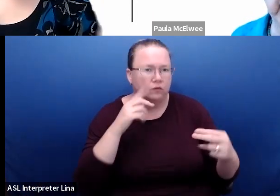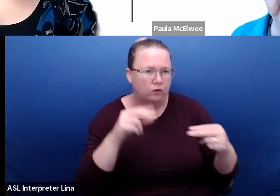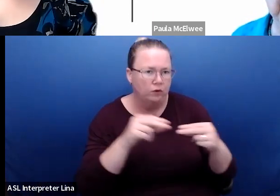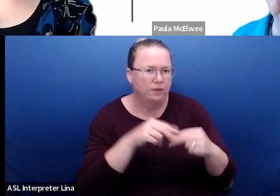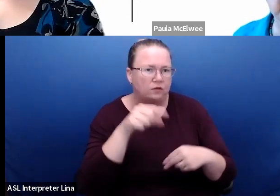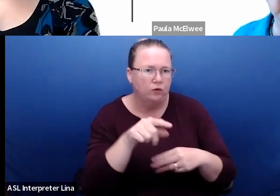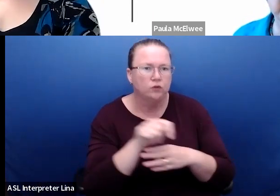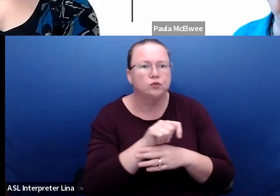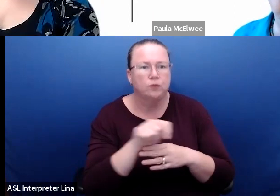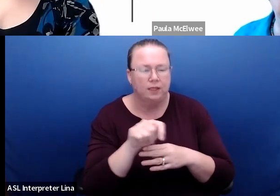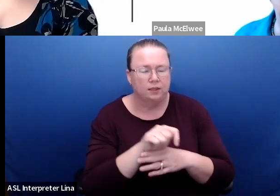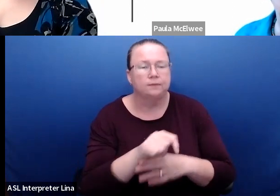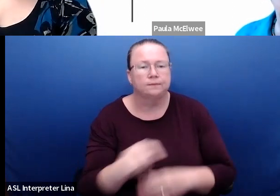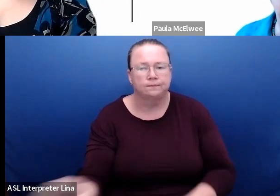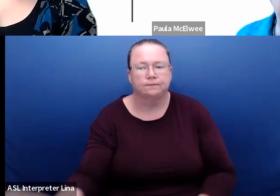this training.